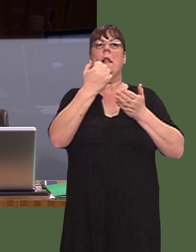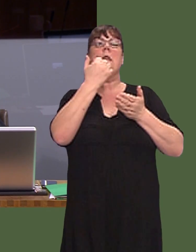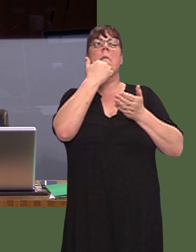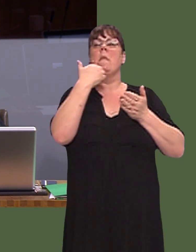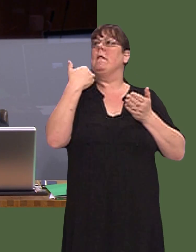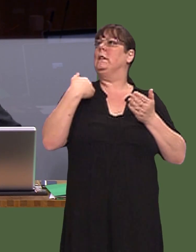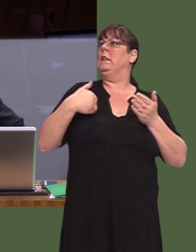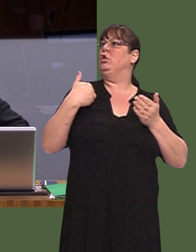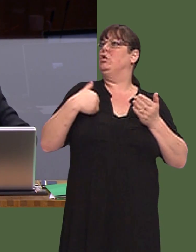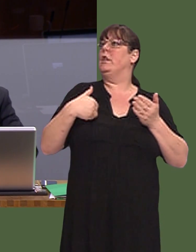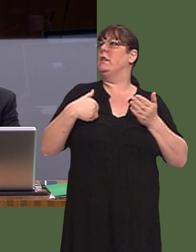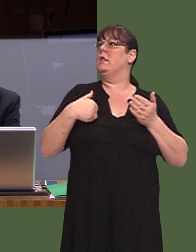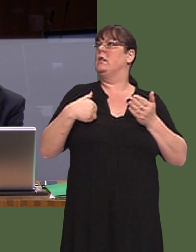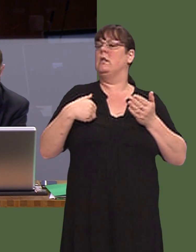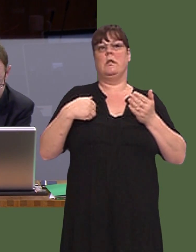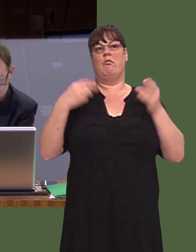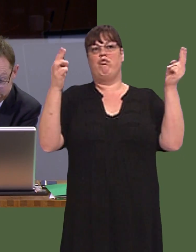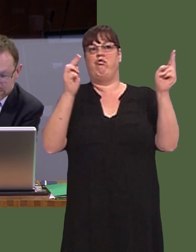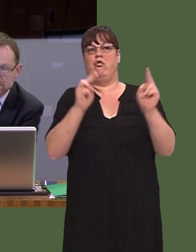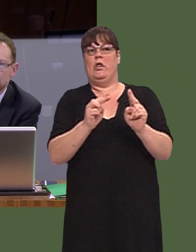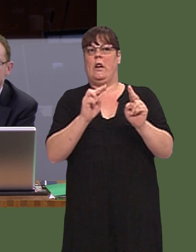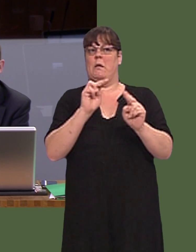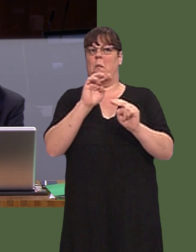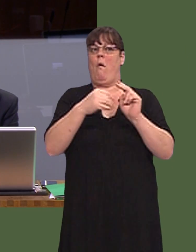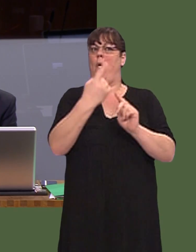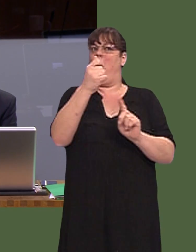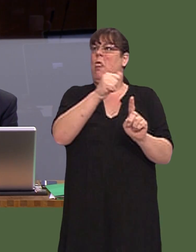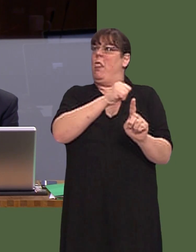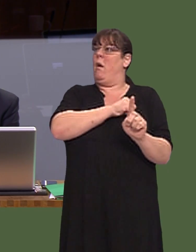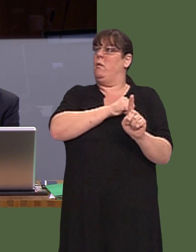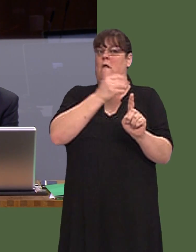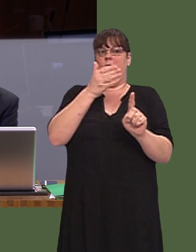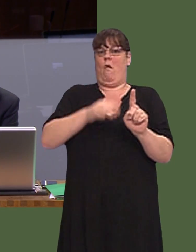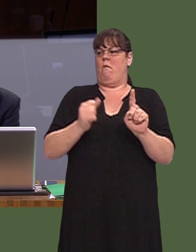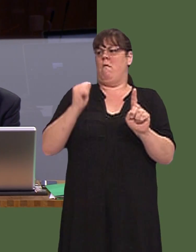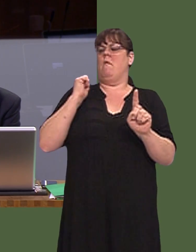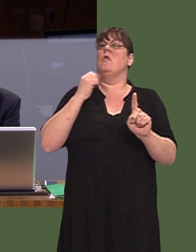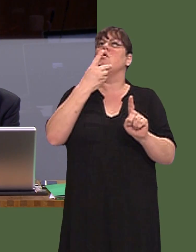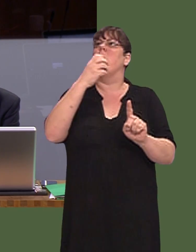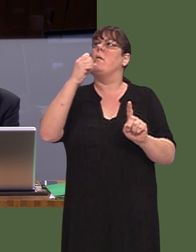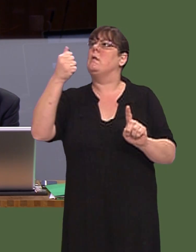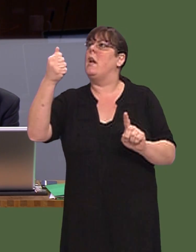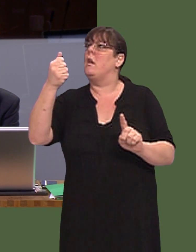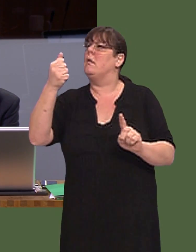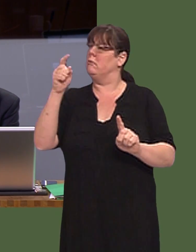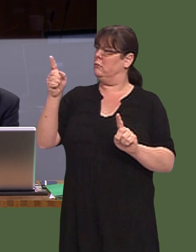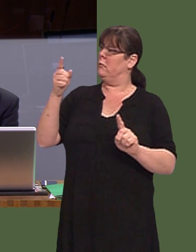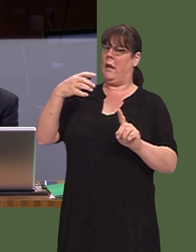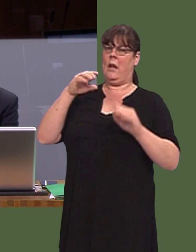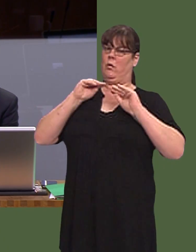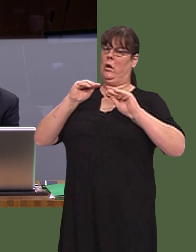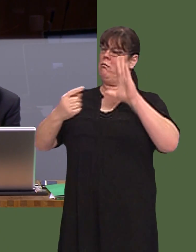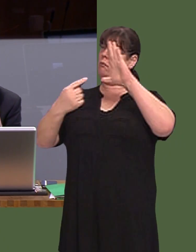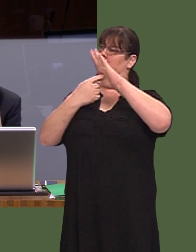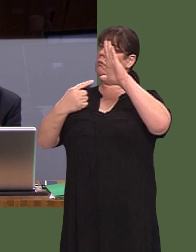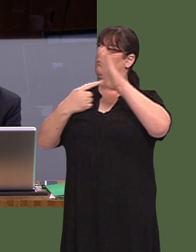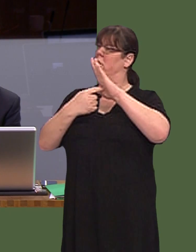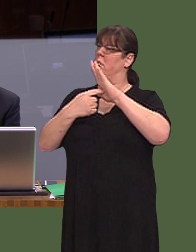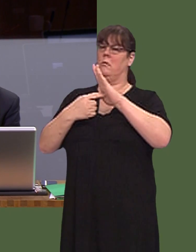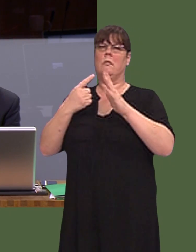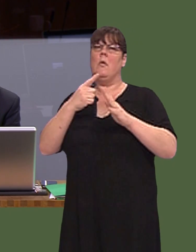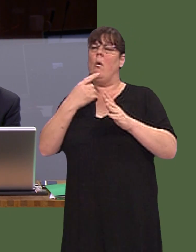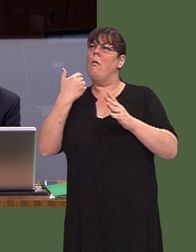in Wales, and North Wales specifically, we have to wait up to 2 years for these operations? This really is